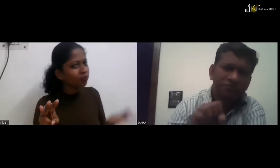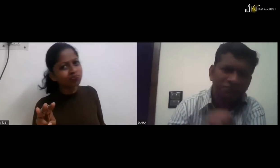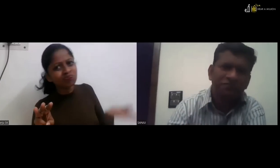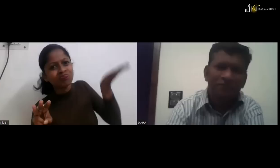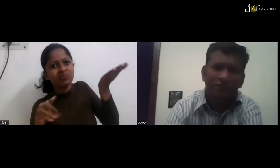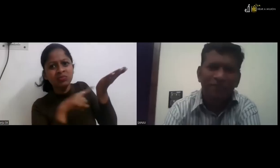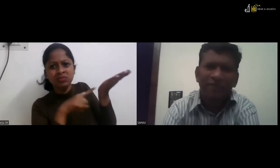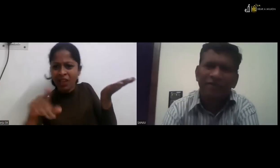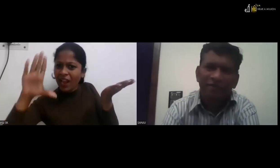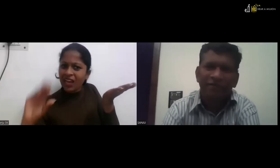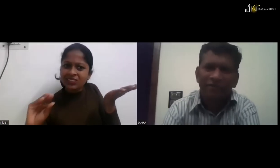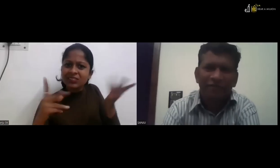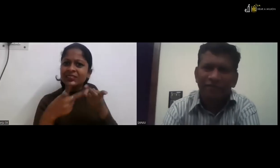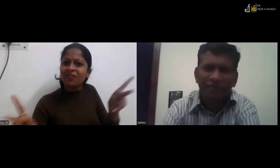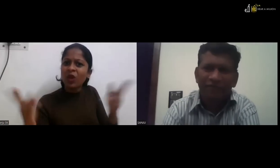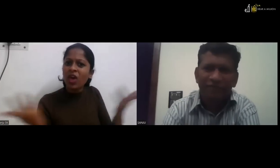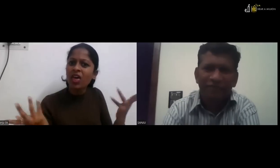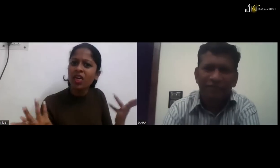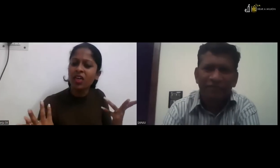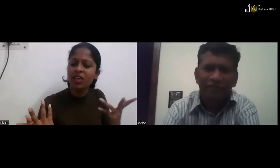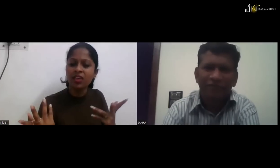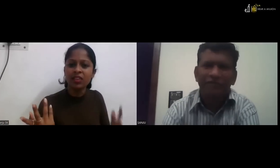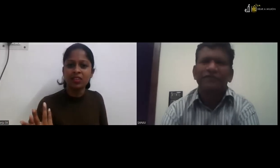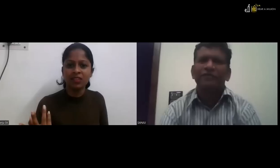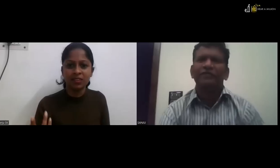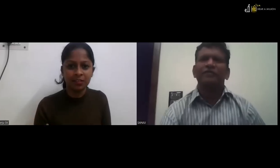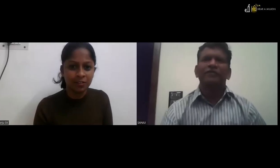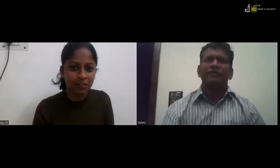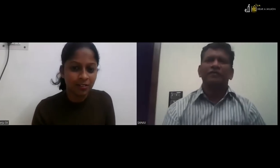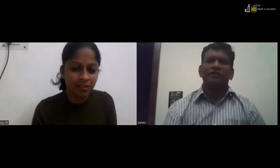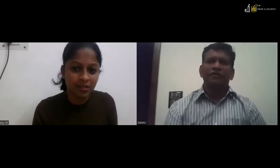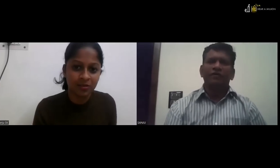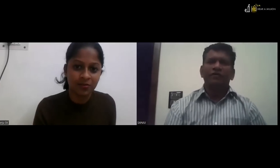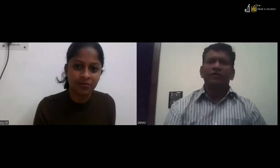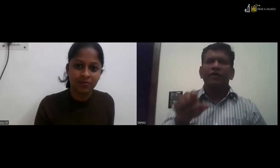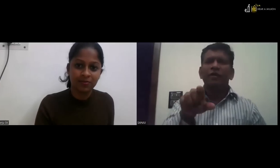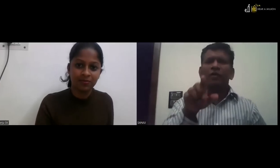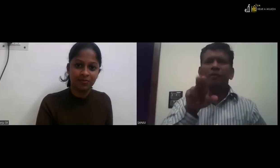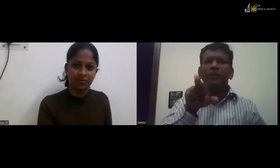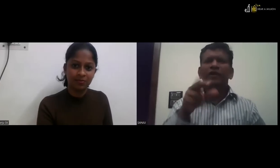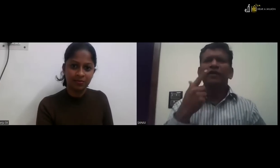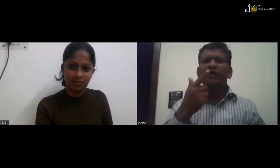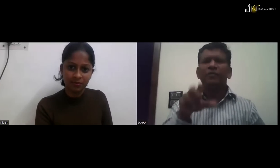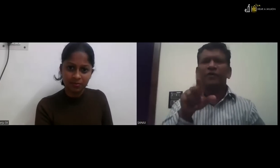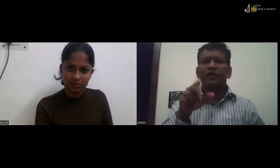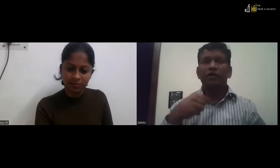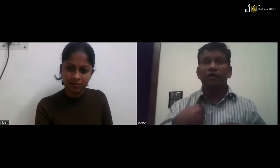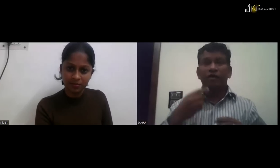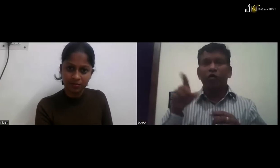there are many less people. Like there are around 20,000. So this was my question to